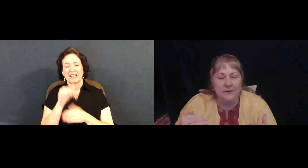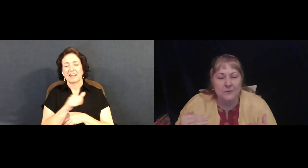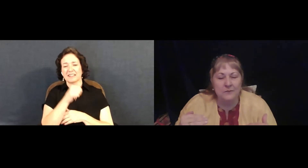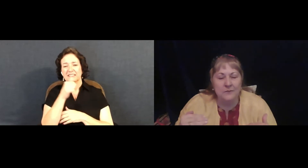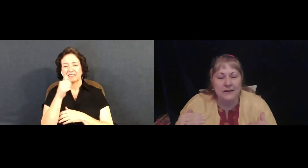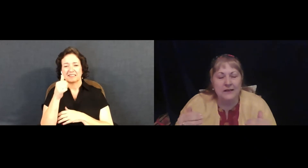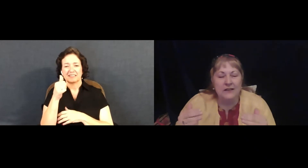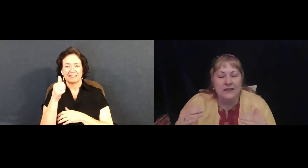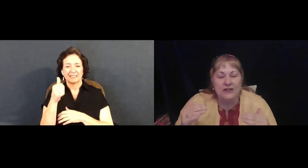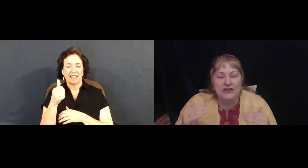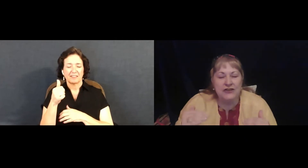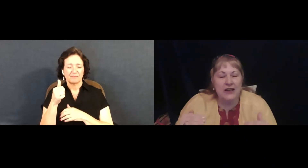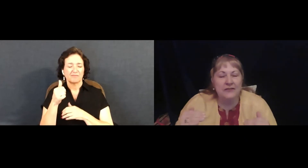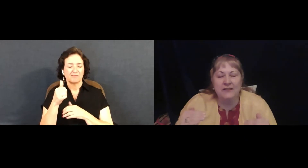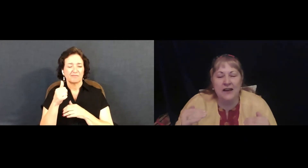Umanayim